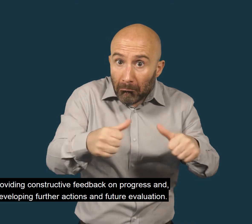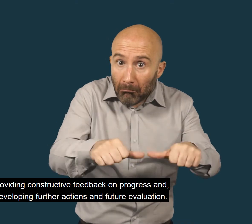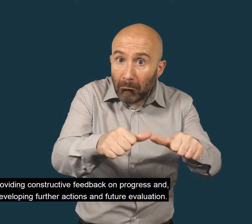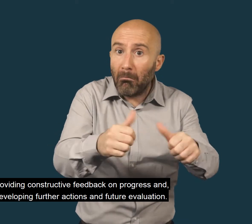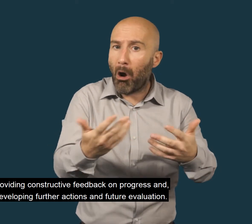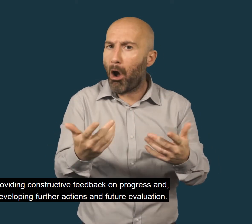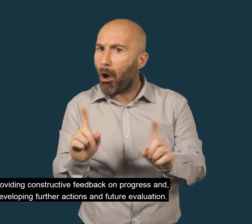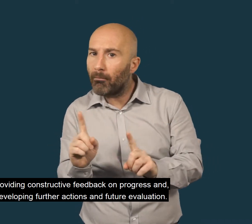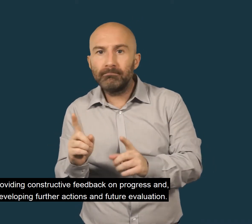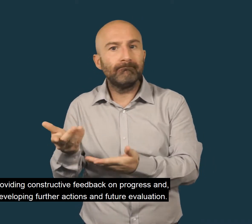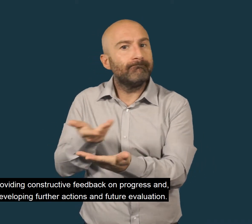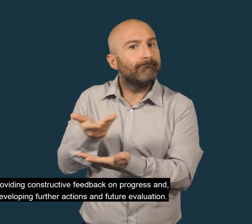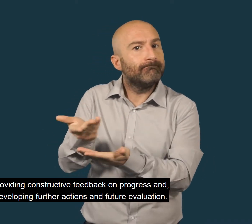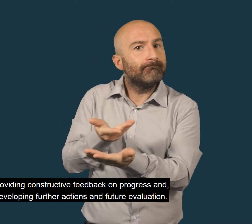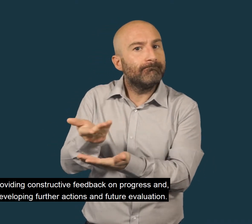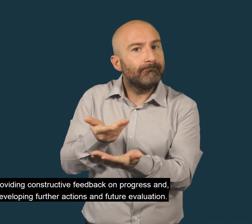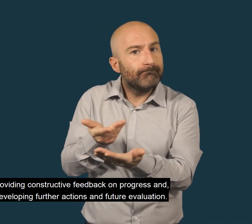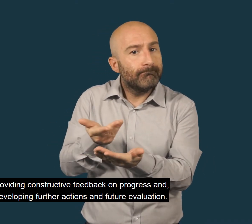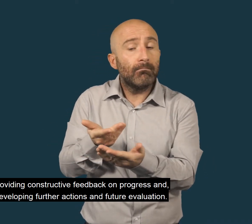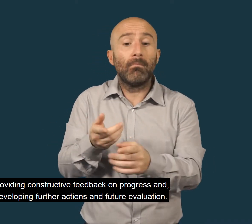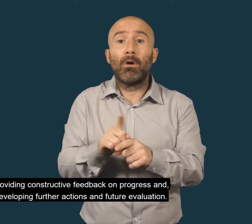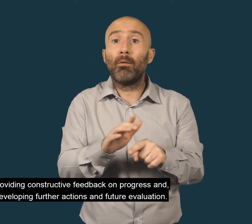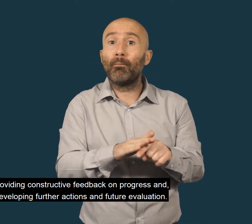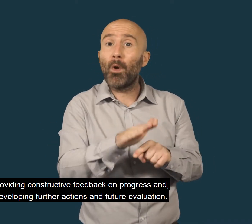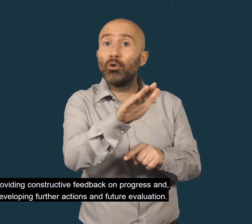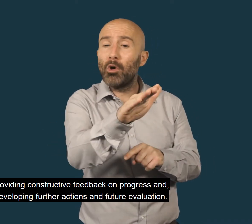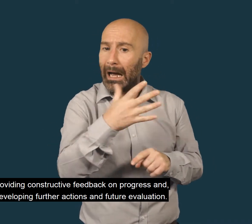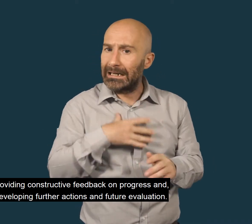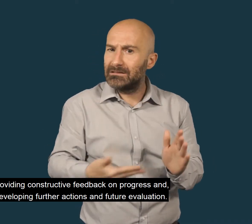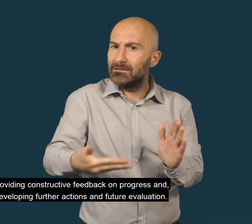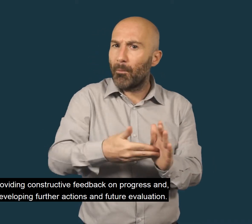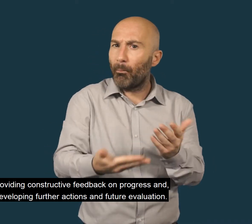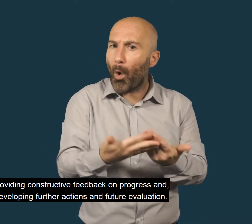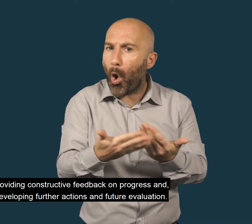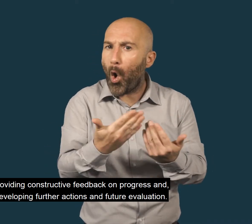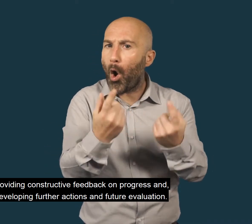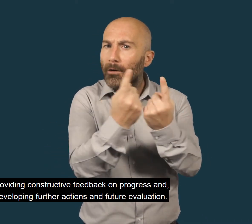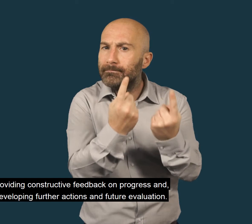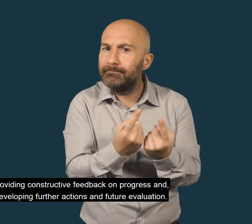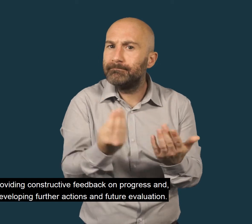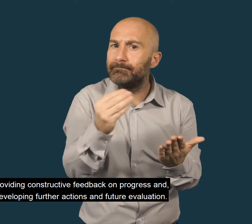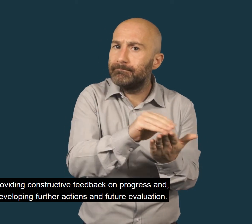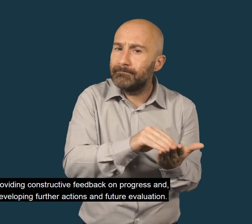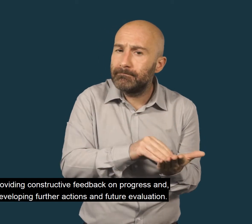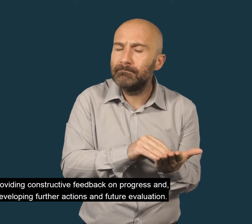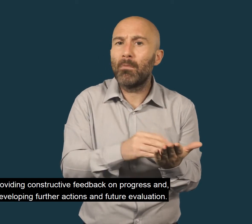progress D. Developing further actions and future evaluation